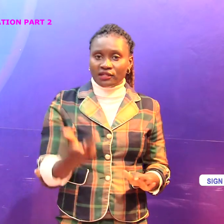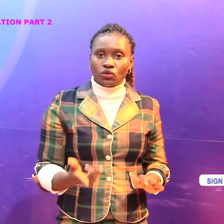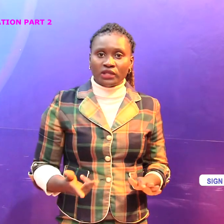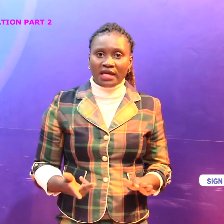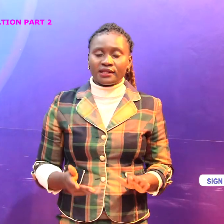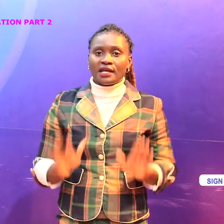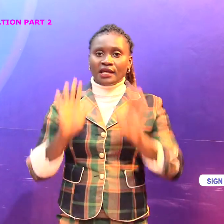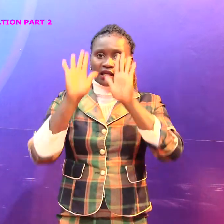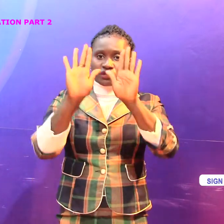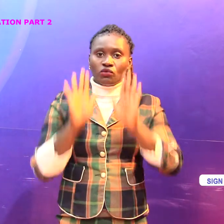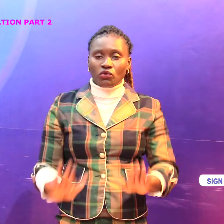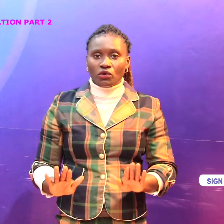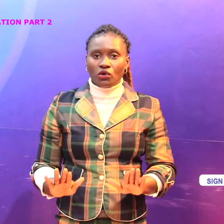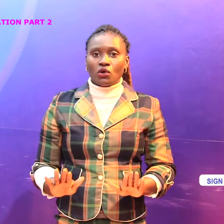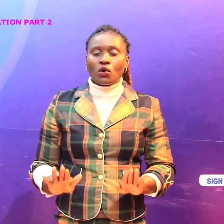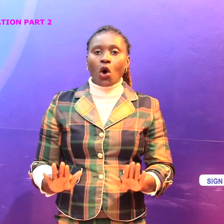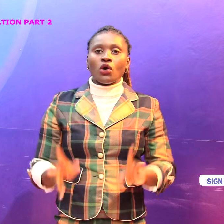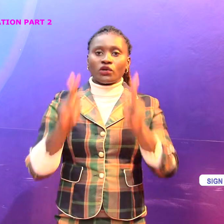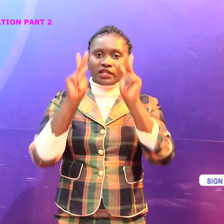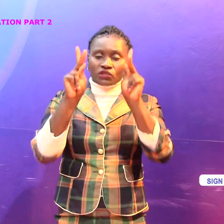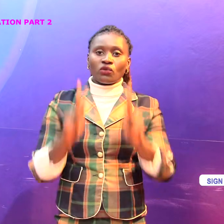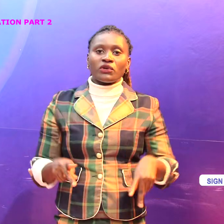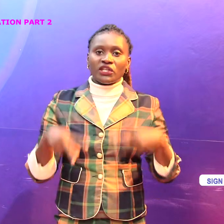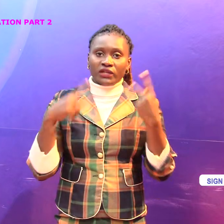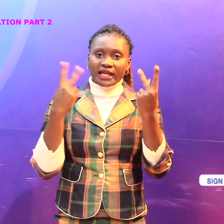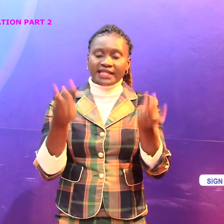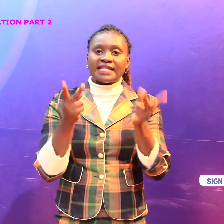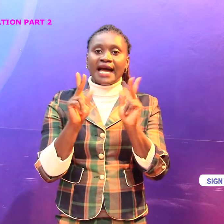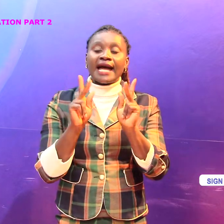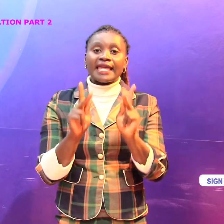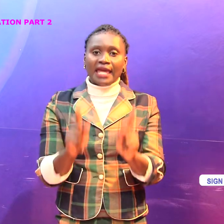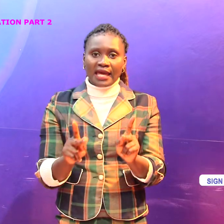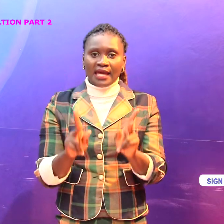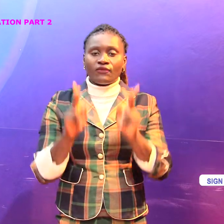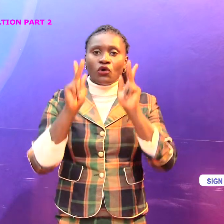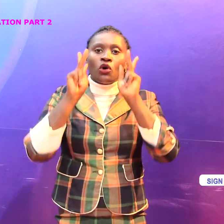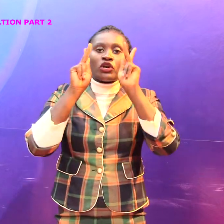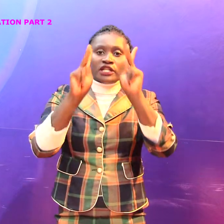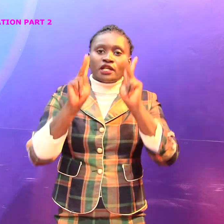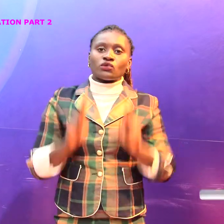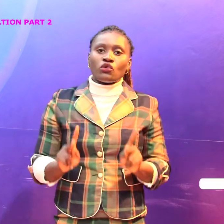2 signs, Kisumu or Kisumu. Initialized letter K for Kisumu.